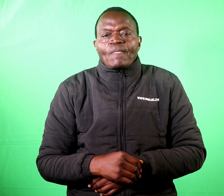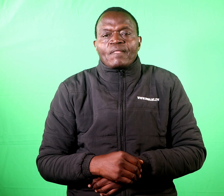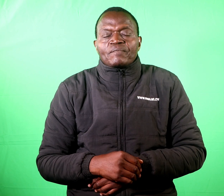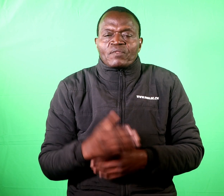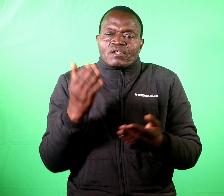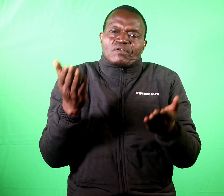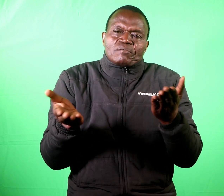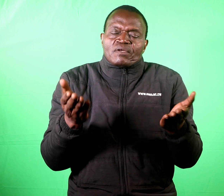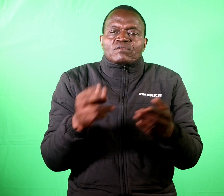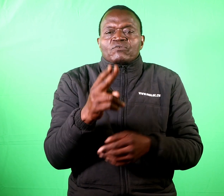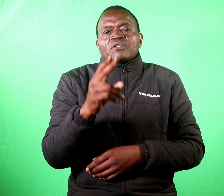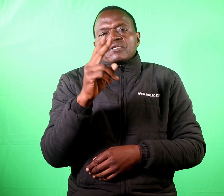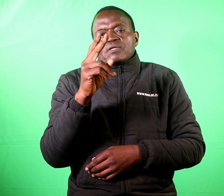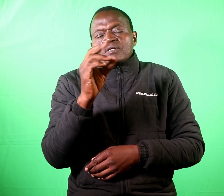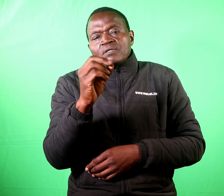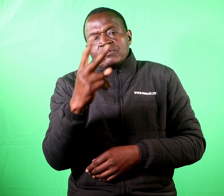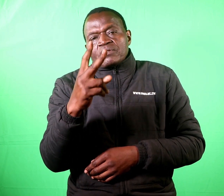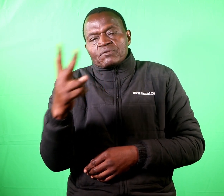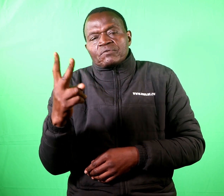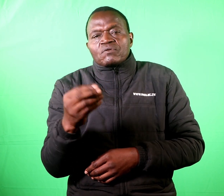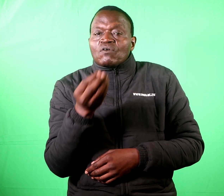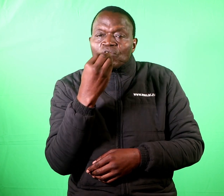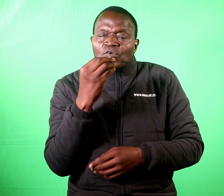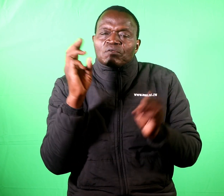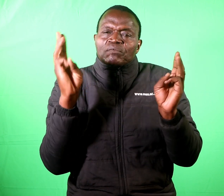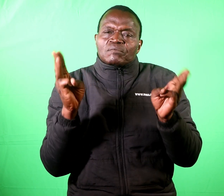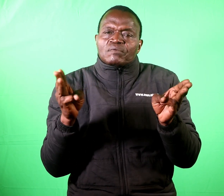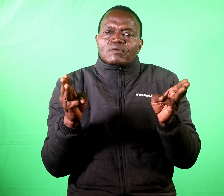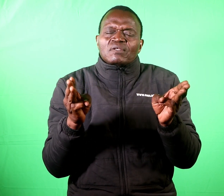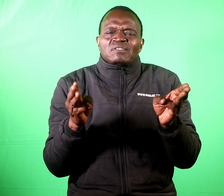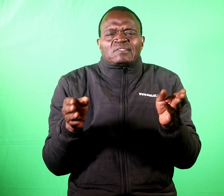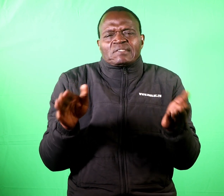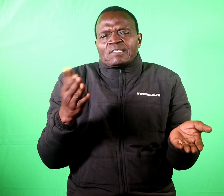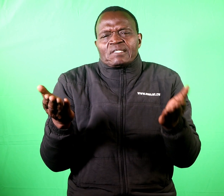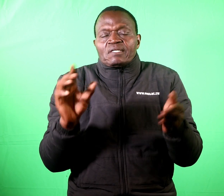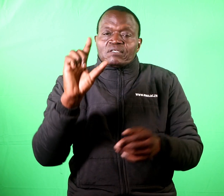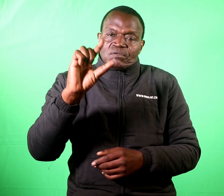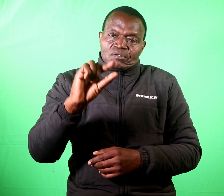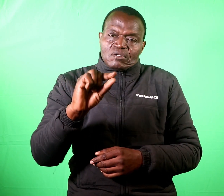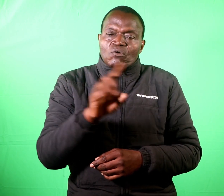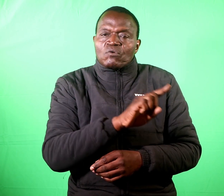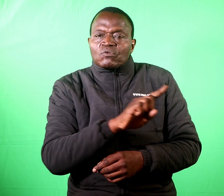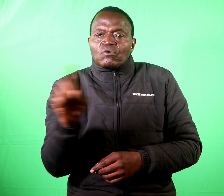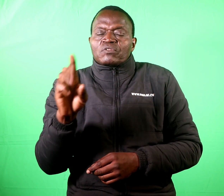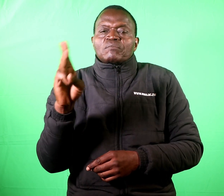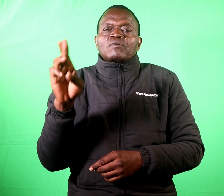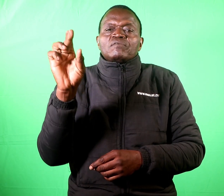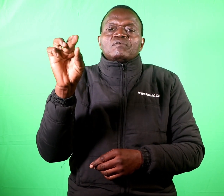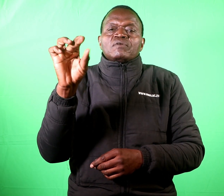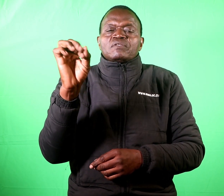Compared to 2022, food insecurity has generally decreased across all the provinces except